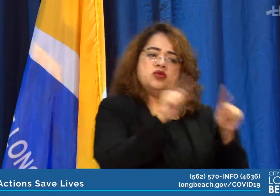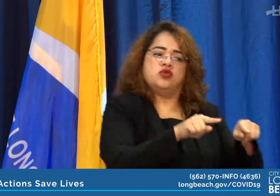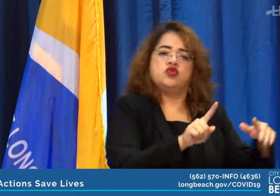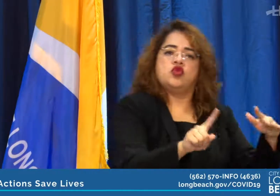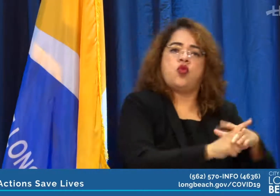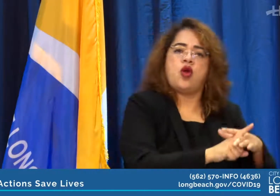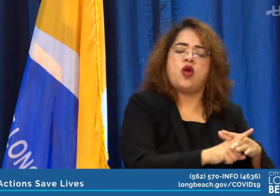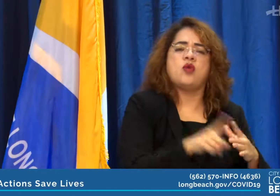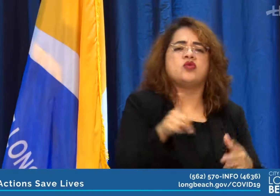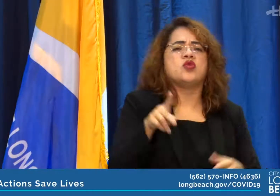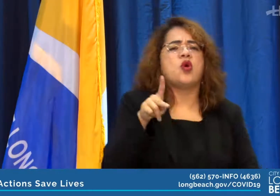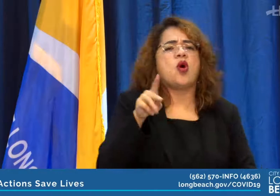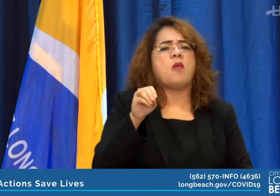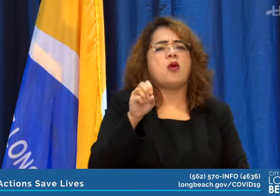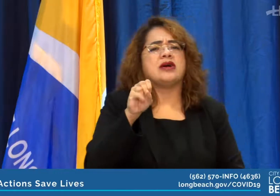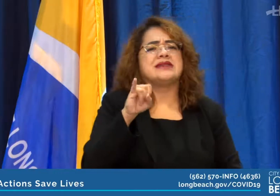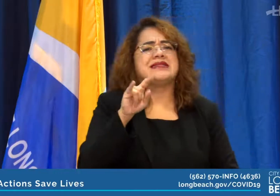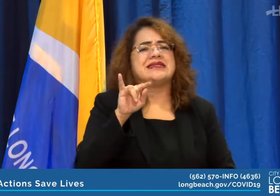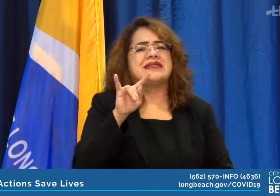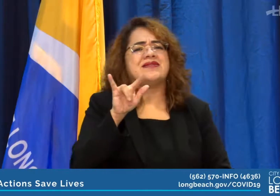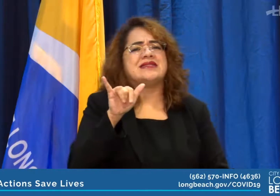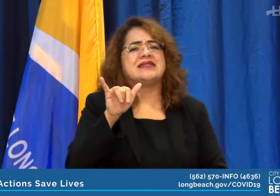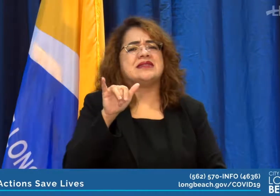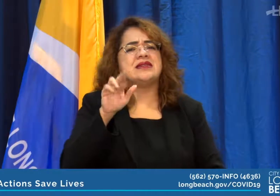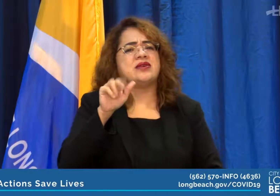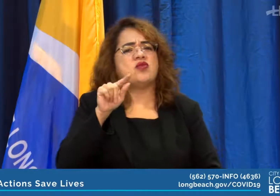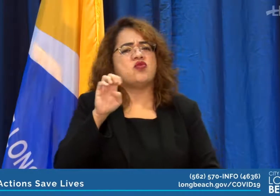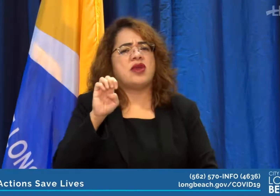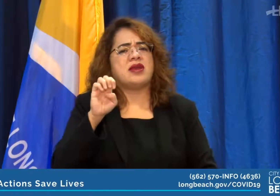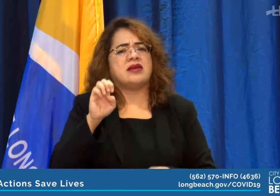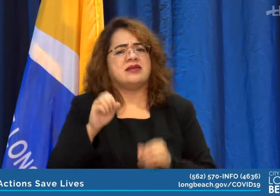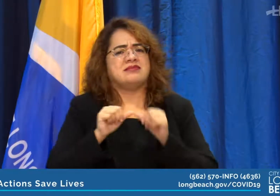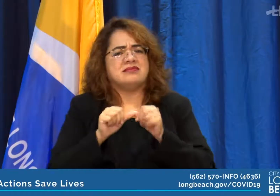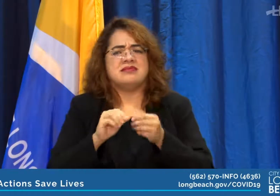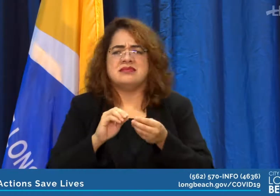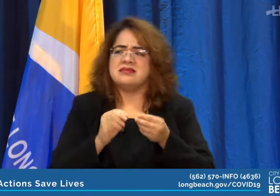expect the positivity rate to continue to surge?